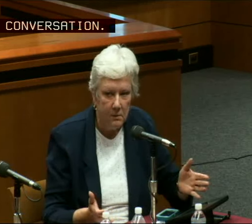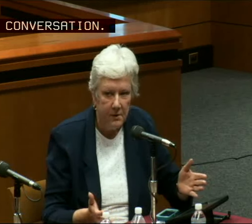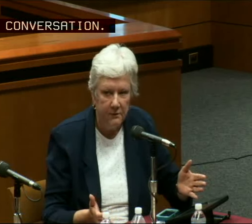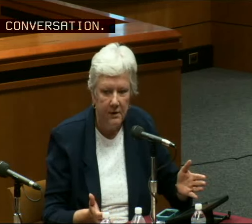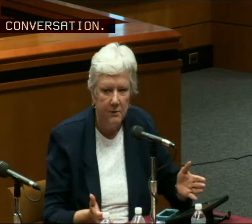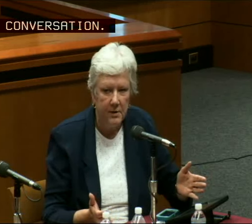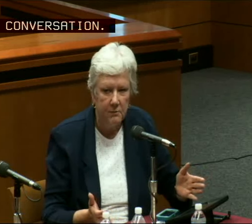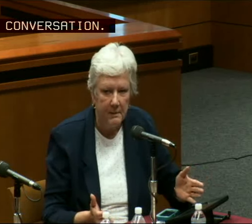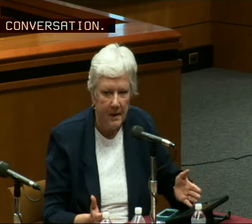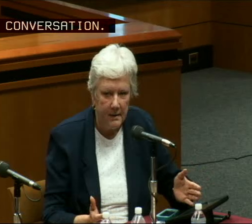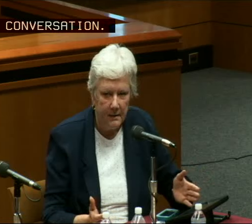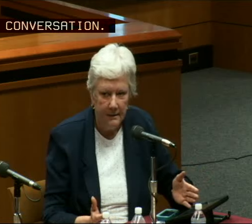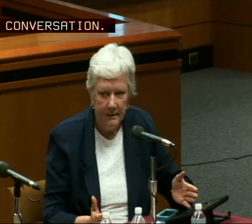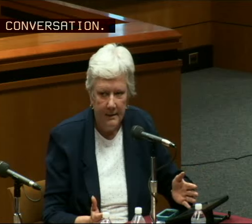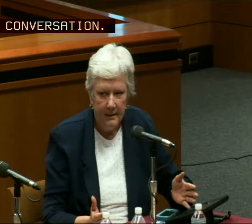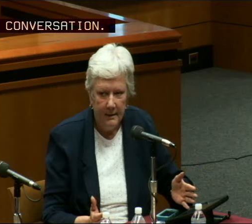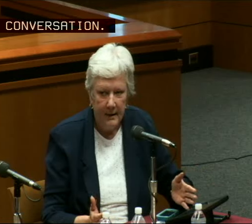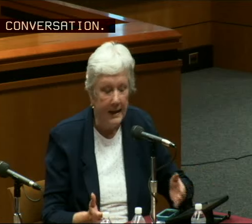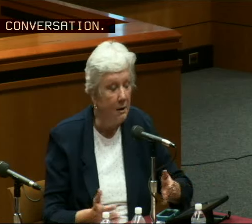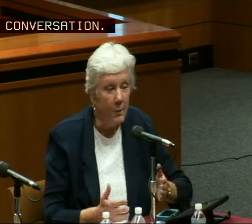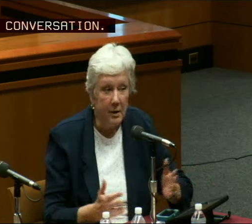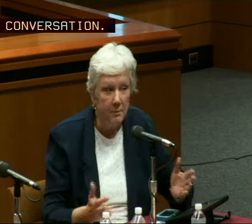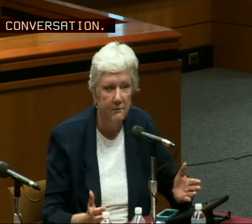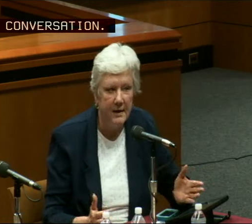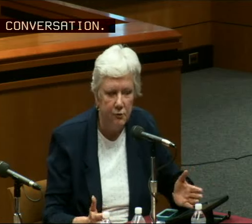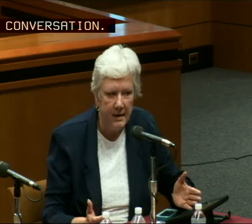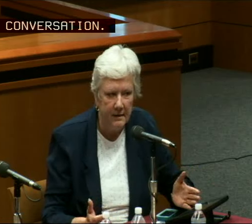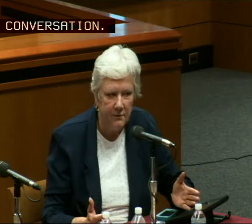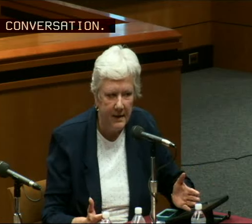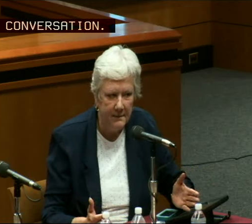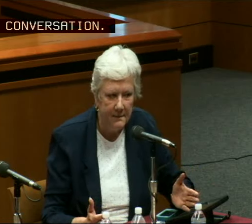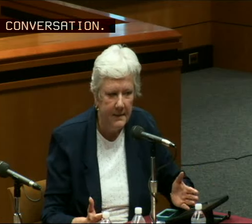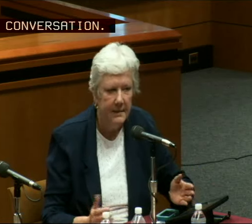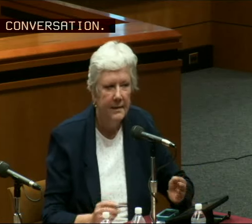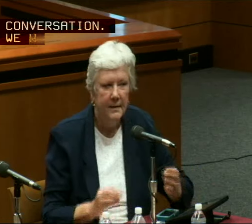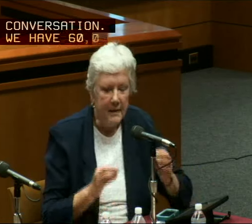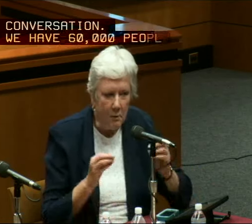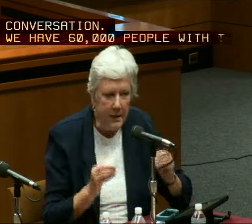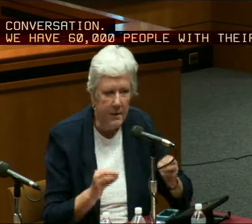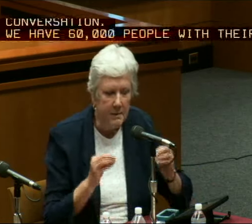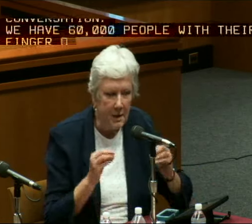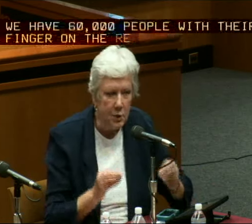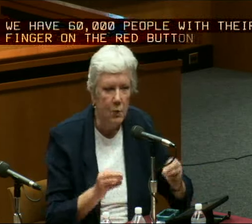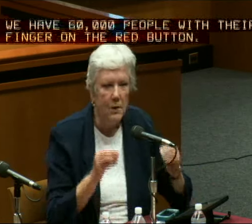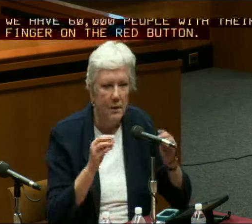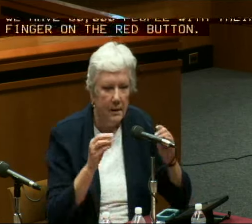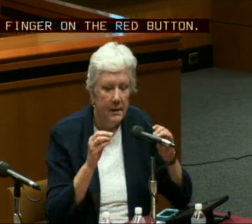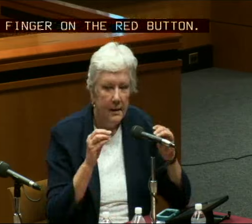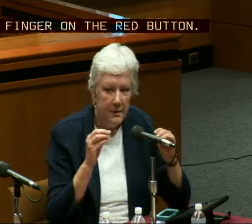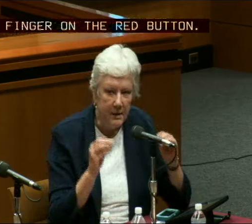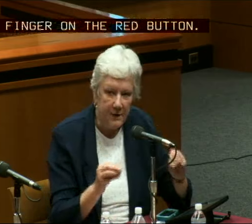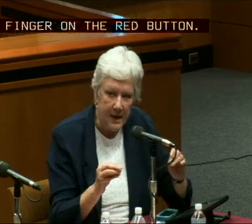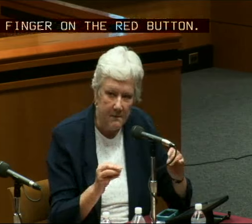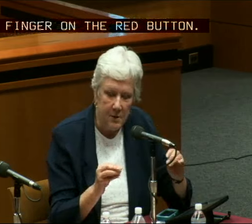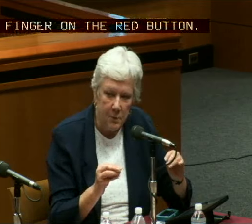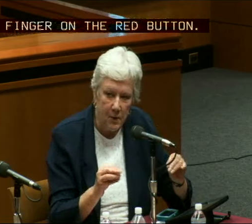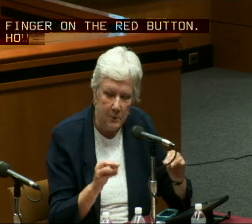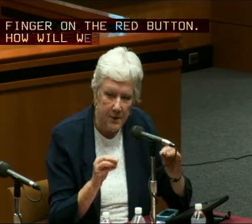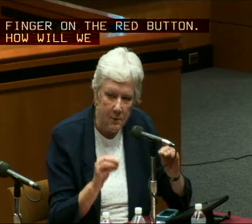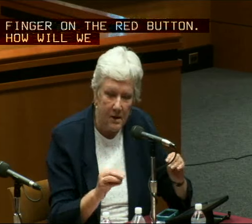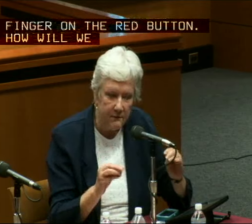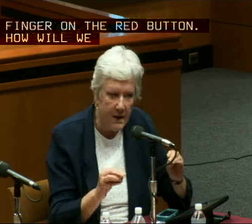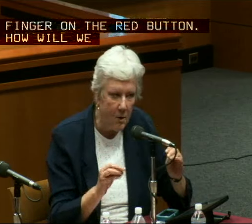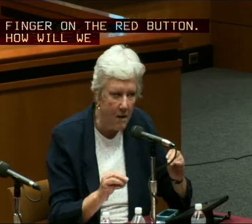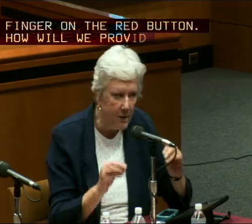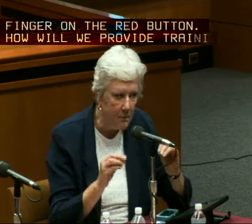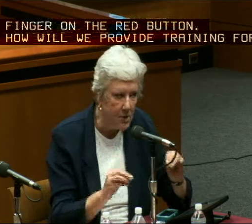people with their finger on the red button. And how are we going to provide training for them? And how are we going to make sure that if they come to the point where